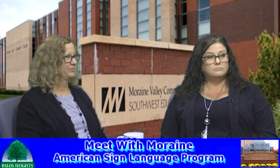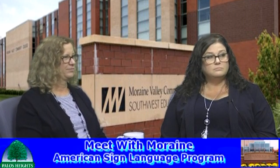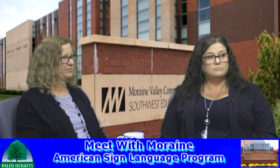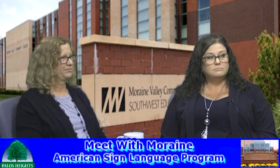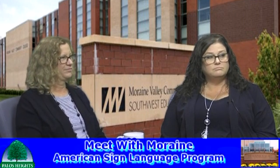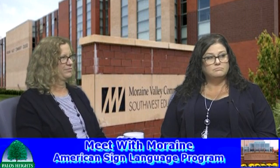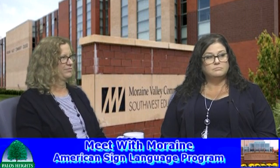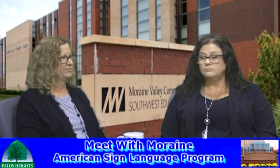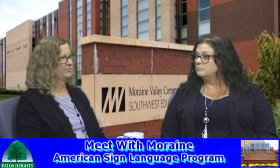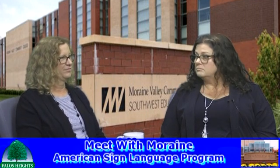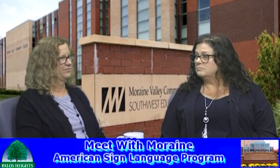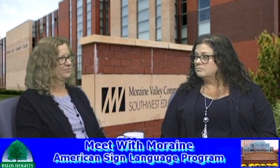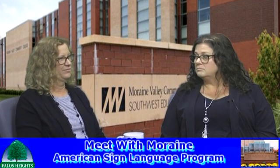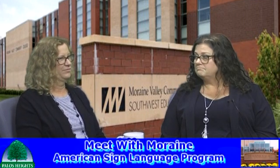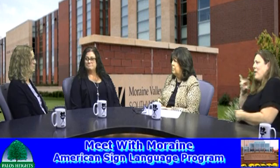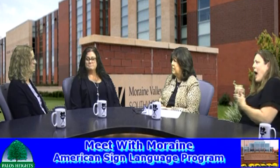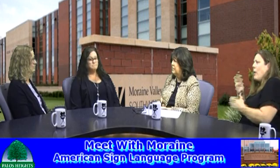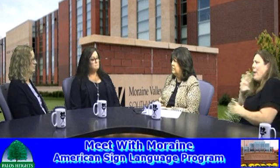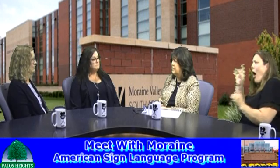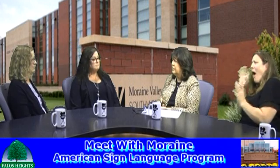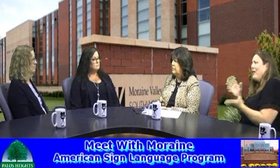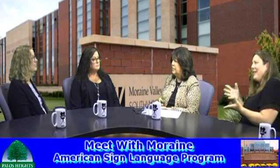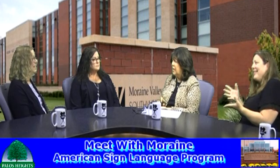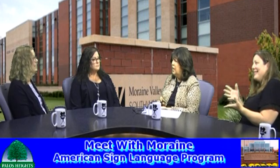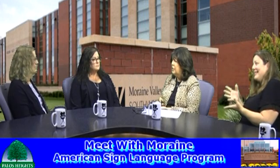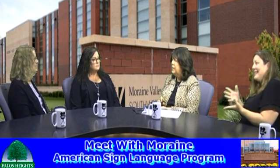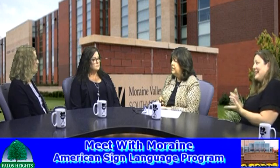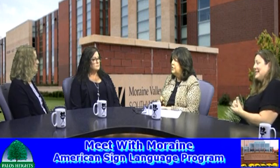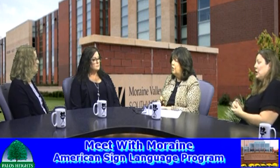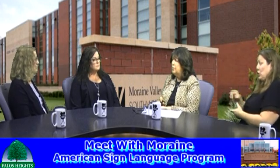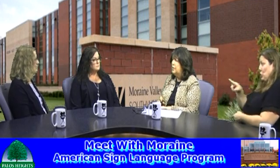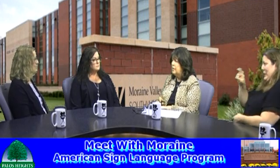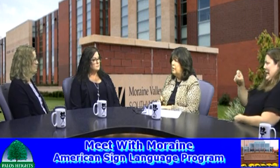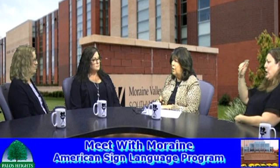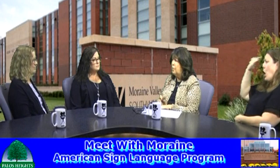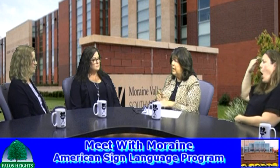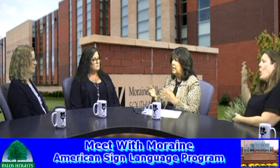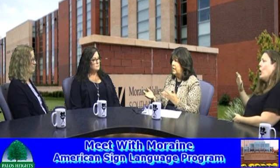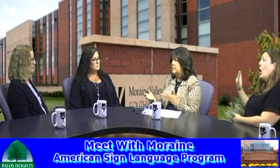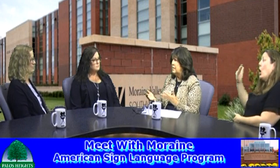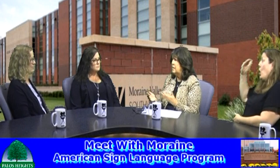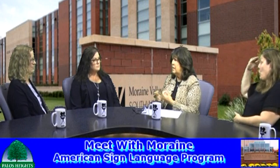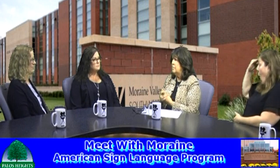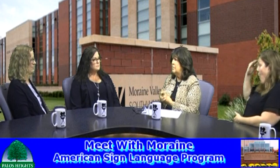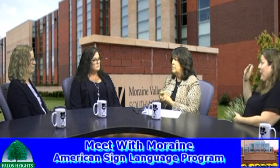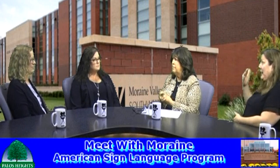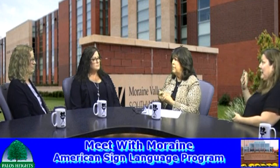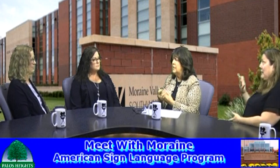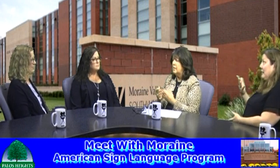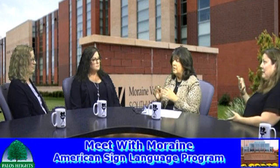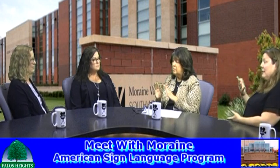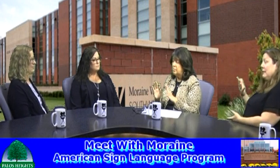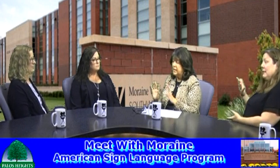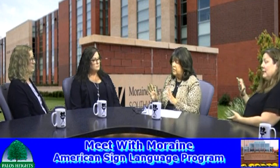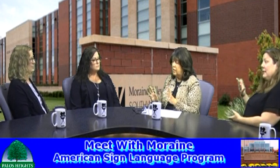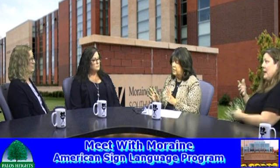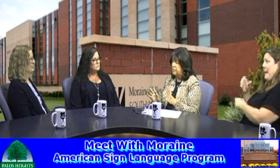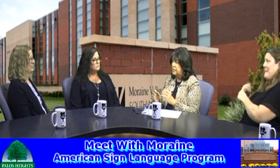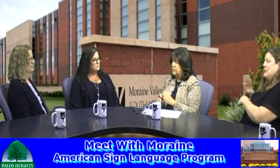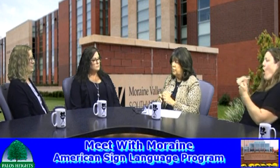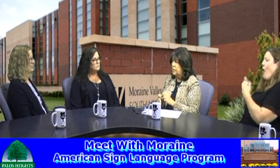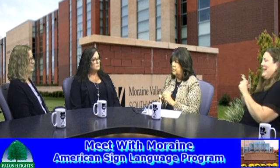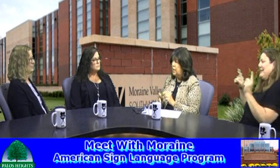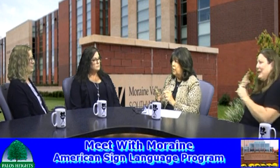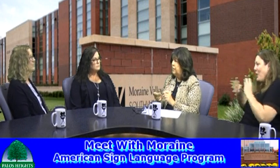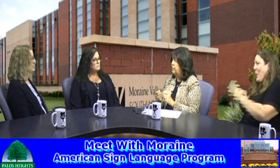was traumatic. Oh my gosh, it would be awful because you need Yes. to know. Knowing is makes all the